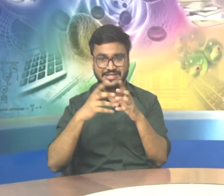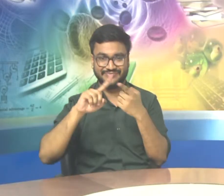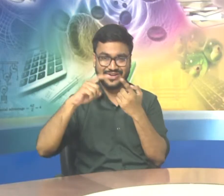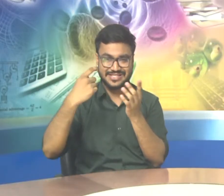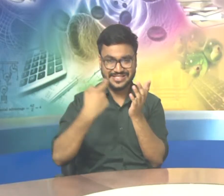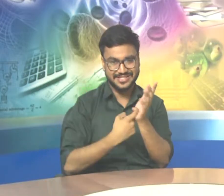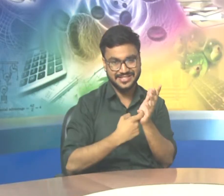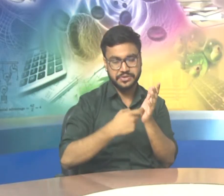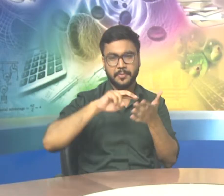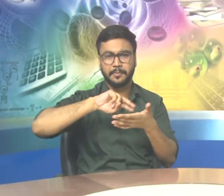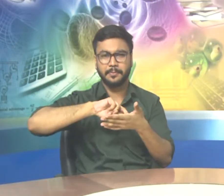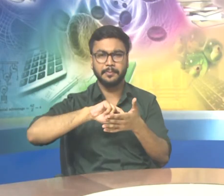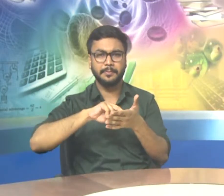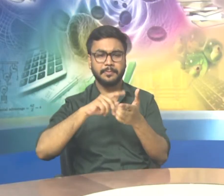Next is power.